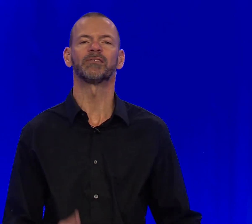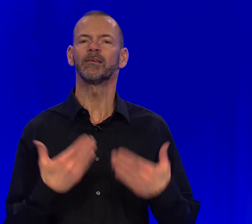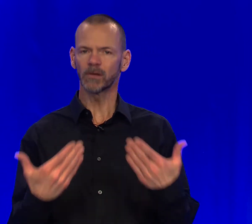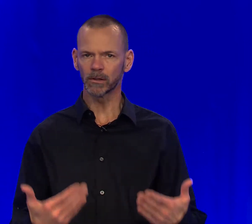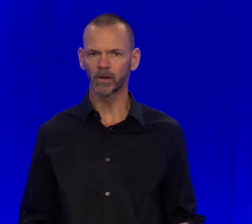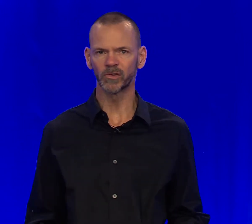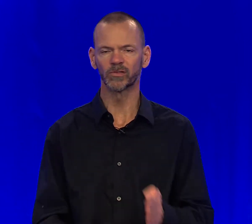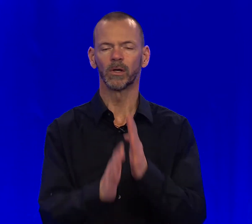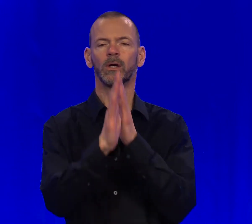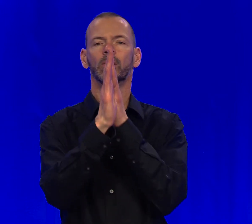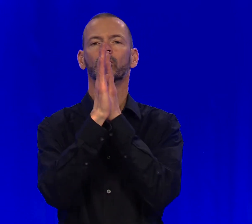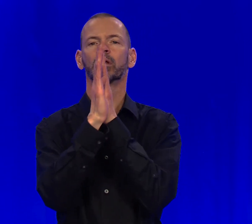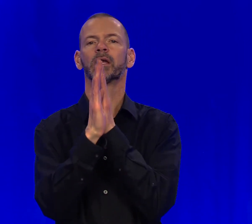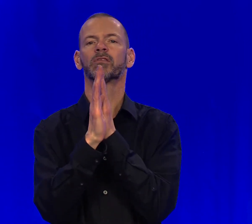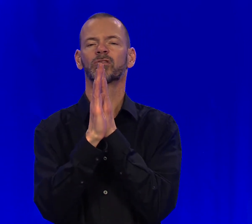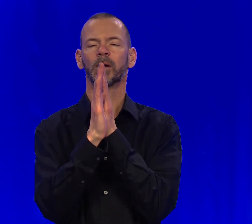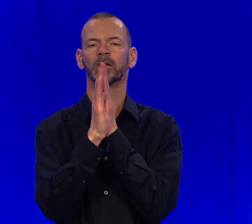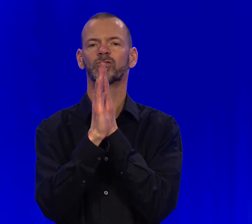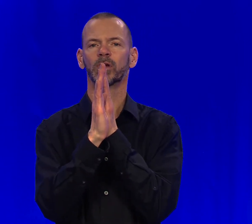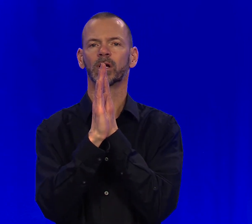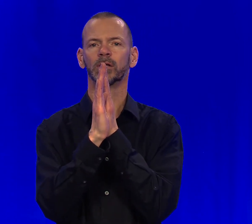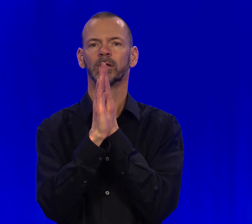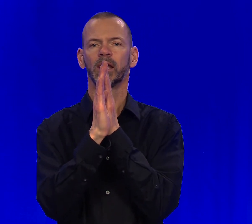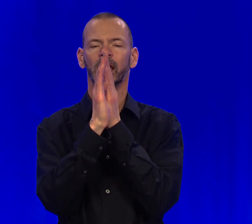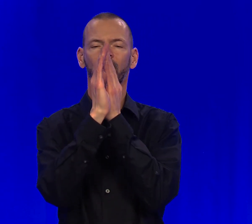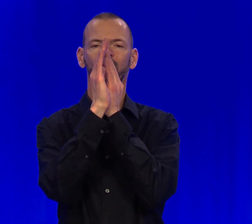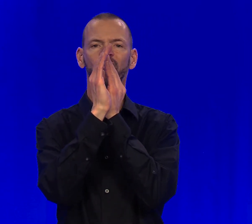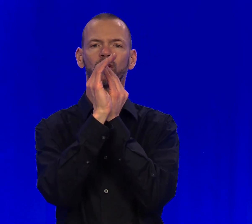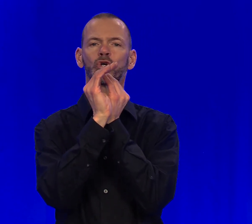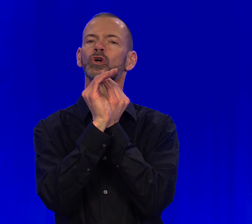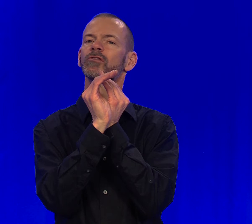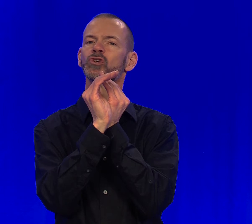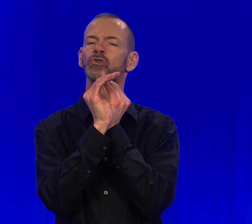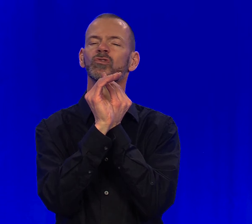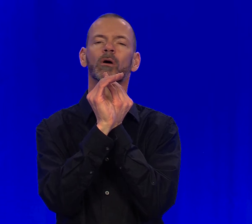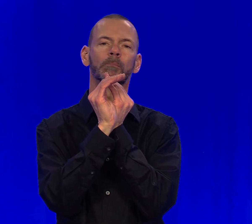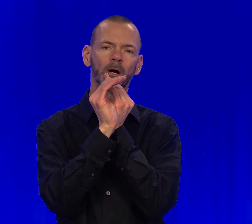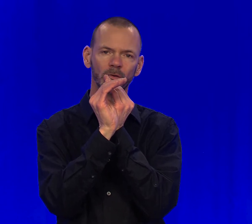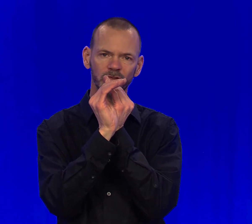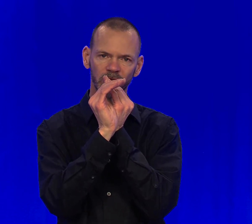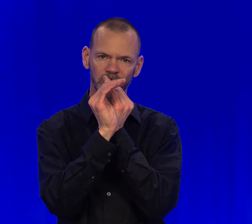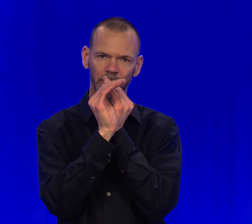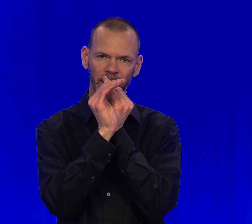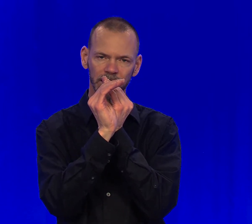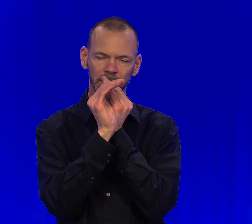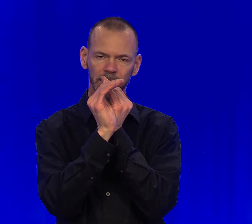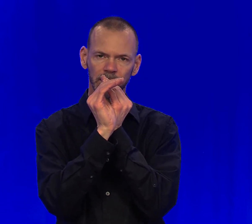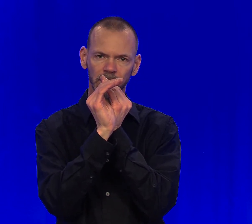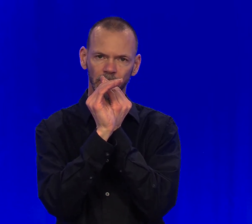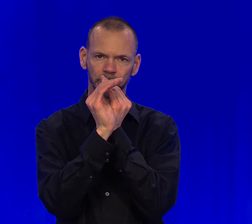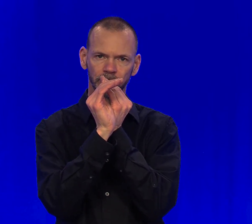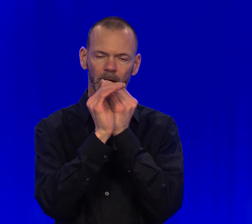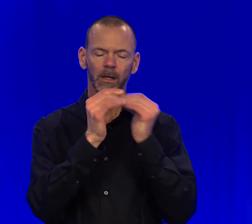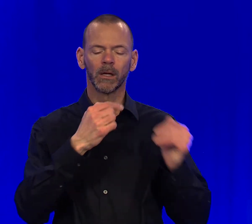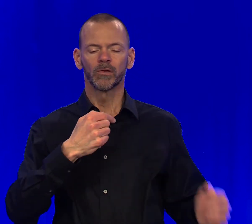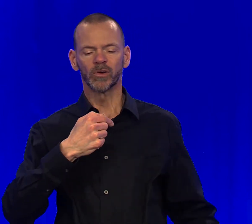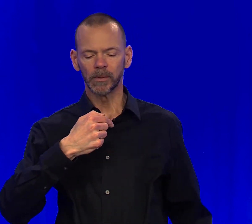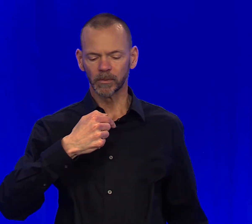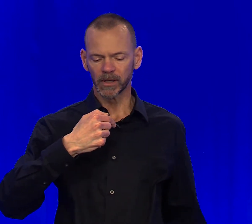say scoliosis, we're looking at the spine straight on, and we see curvatures or buckles in the spine here. Some people can